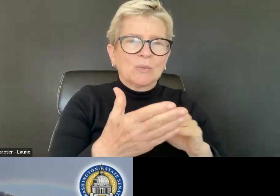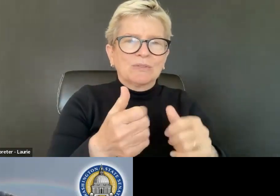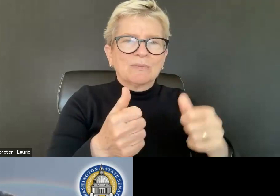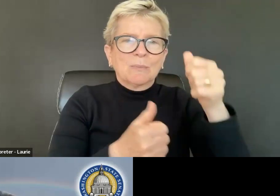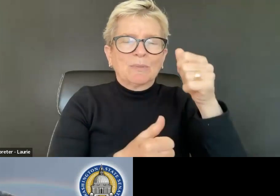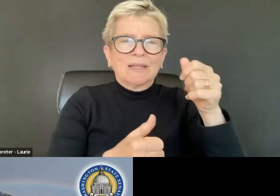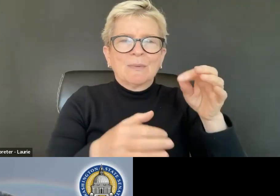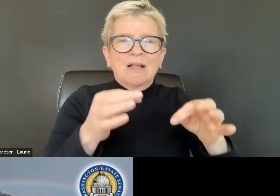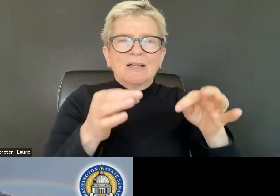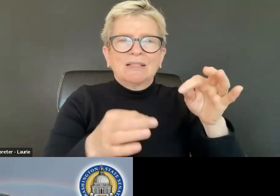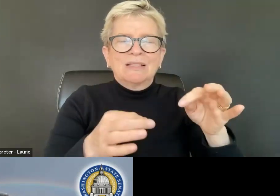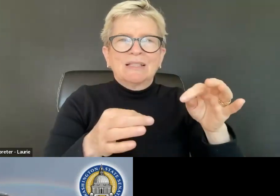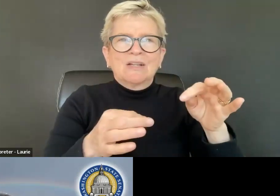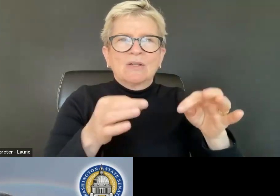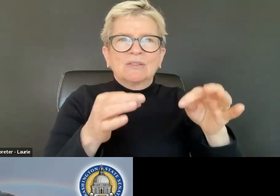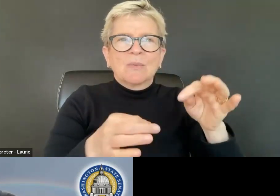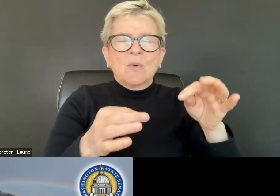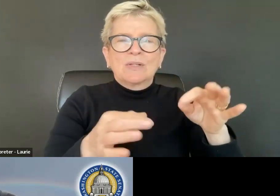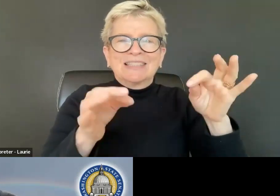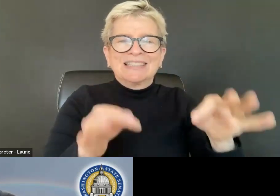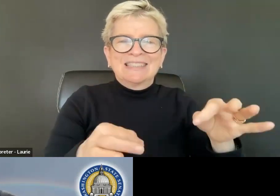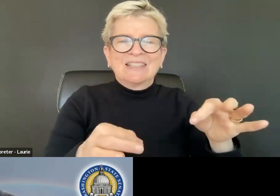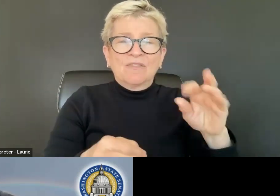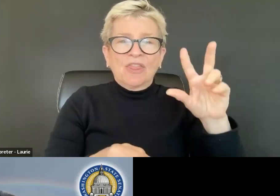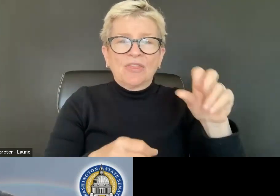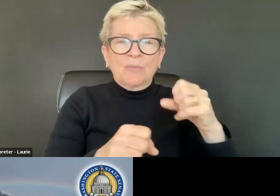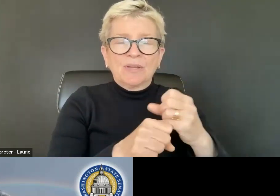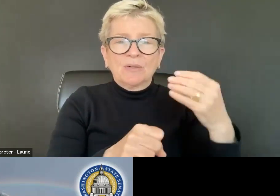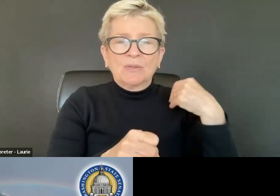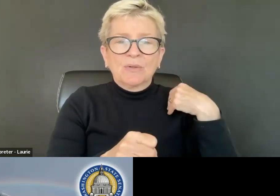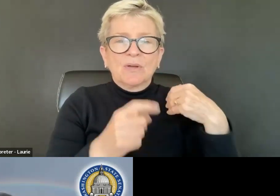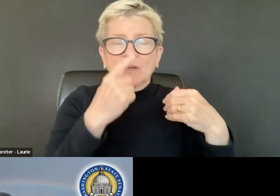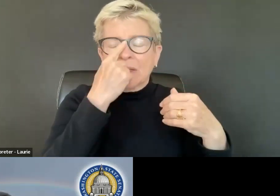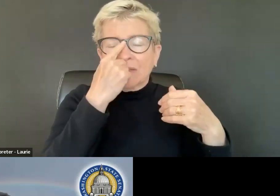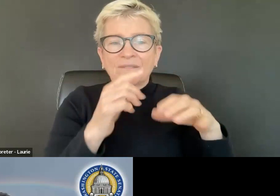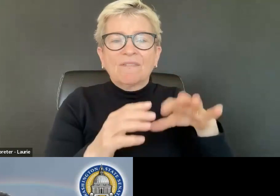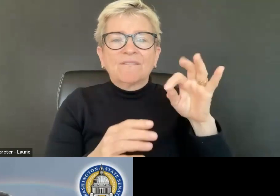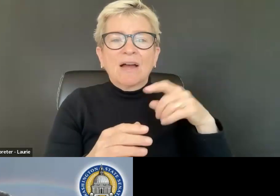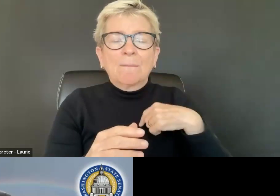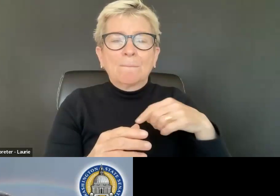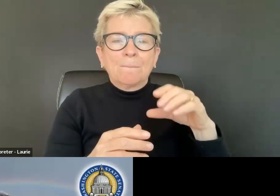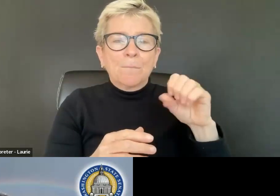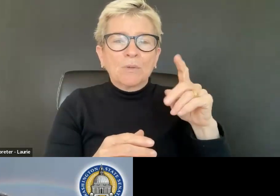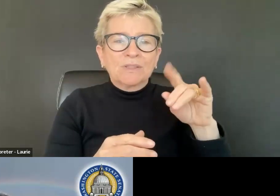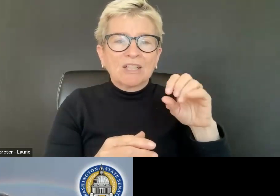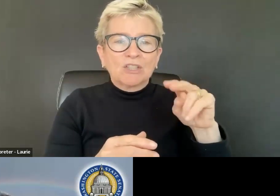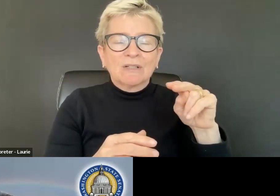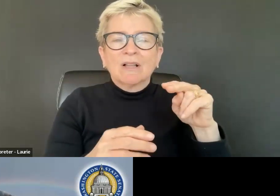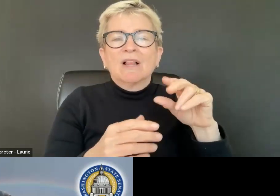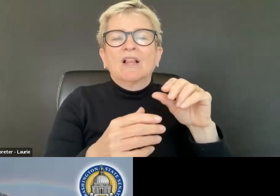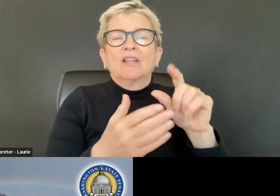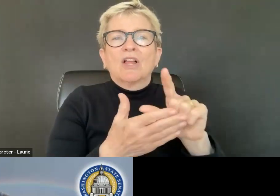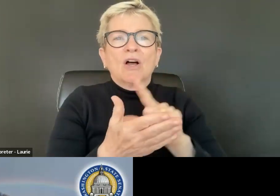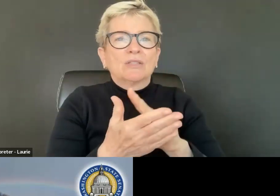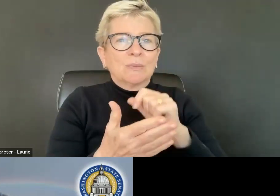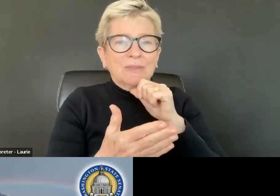years ago that found our drug possession laws unconstitutional. We came into special session right